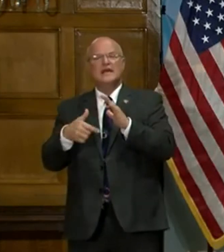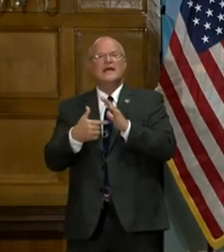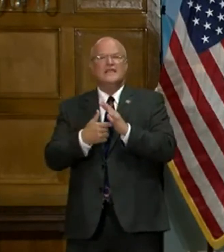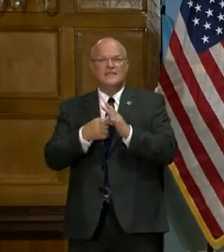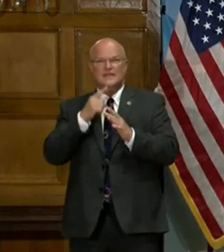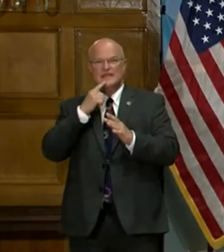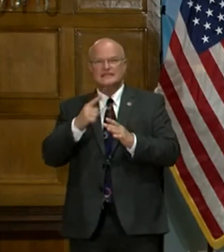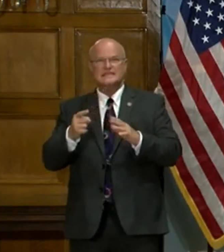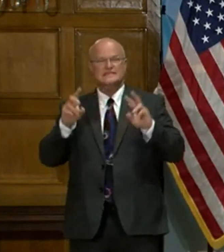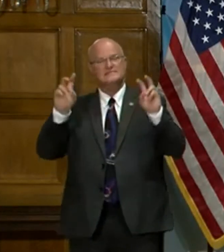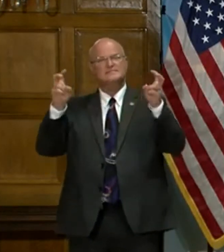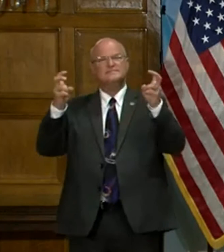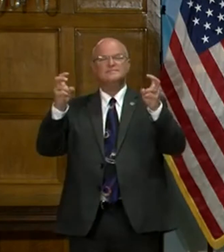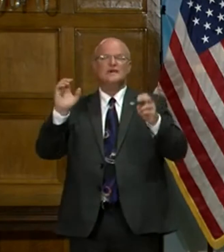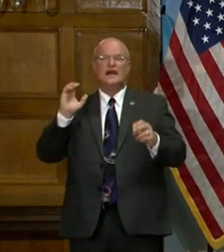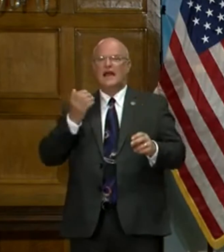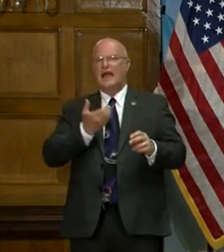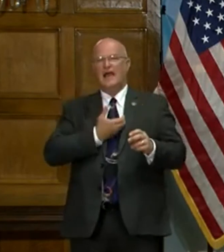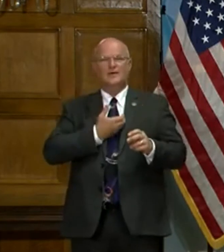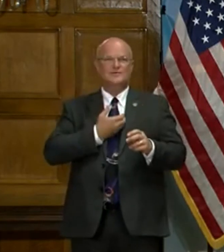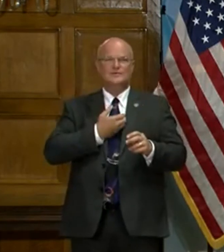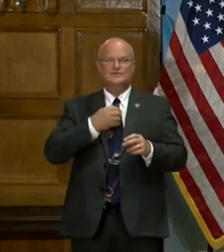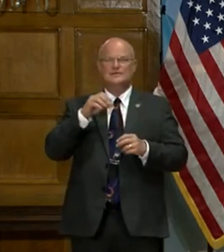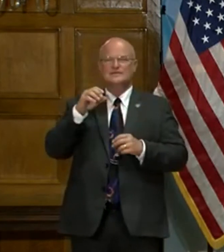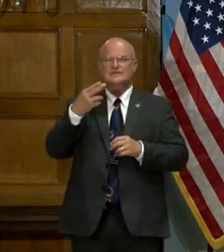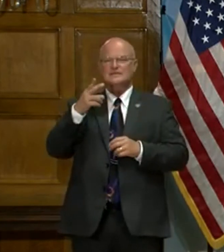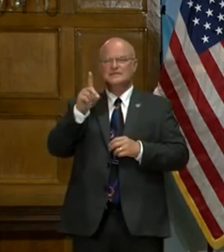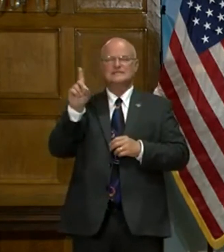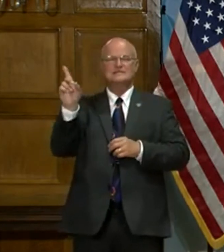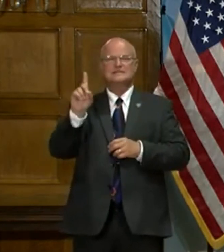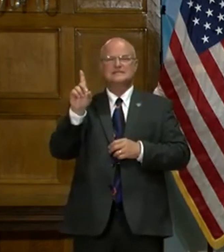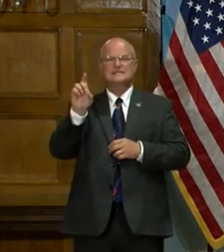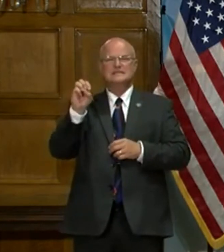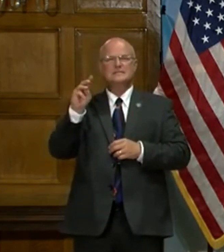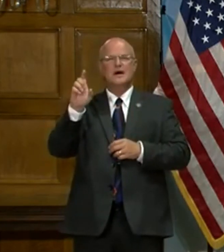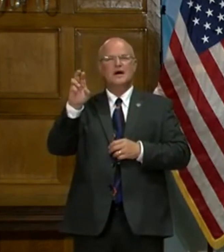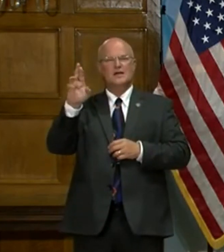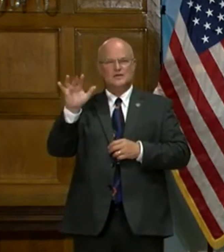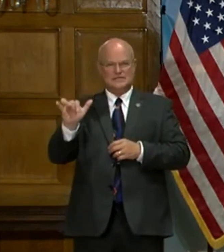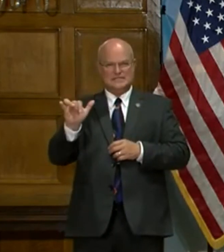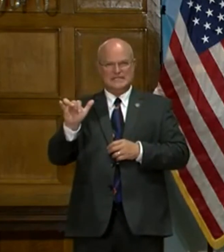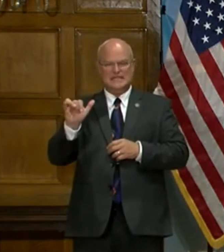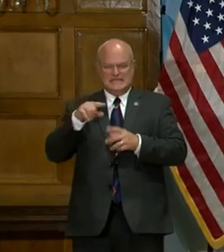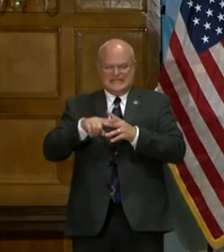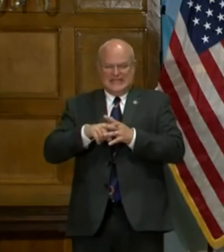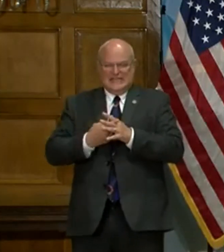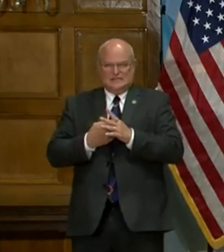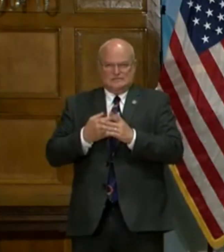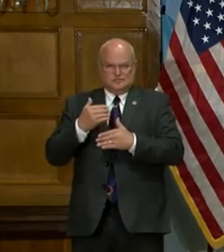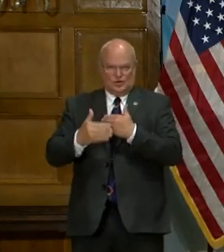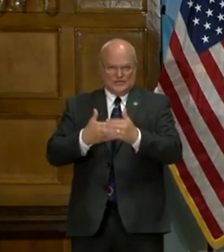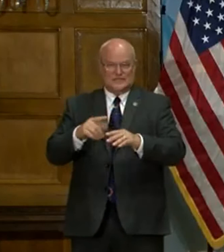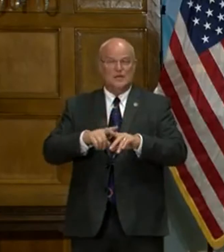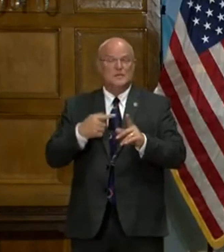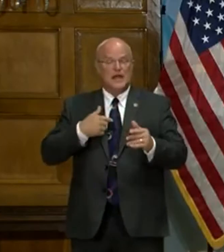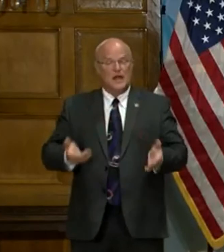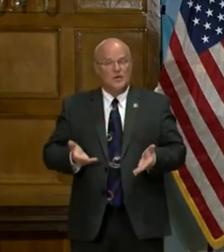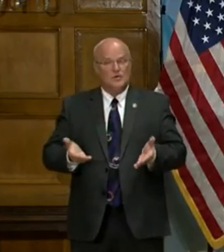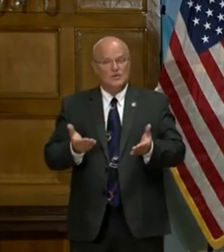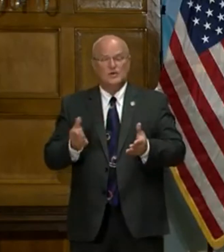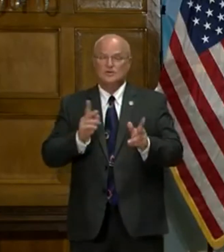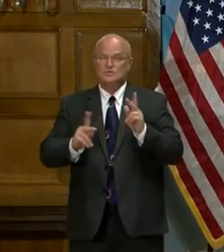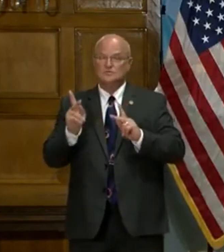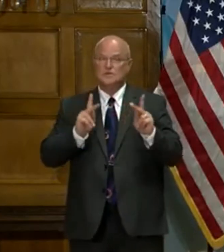the hallmark of our democracy, the petition process, the initiated ballot process. But I would